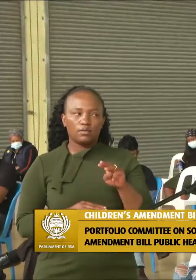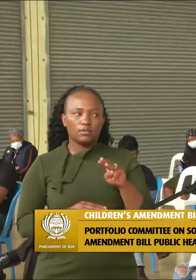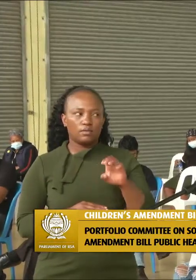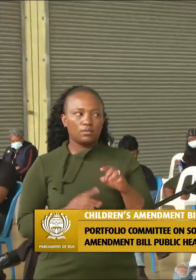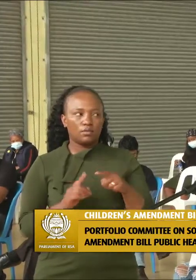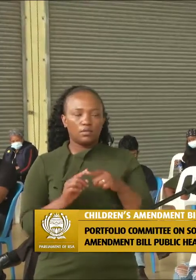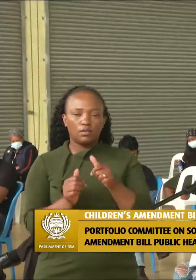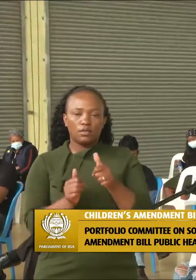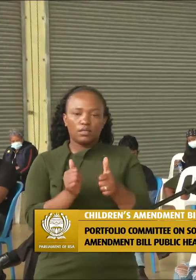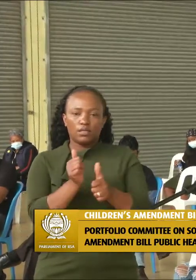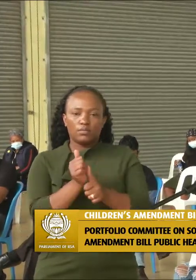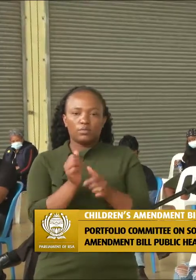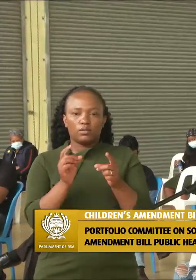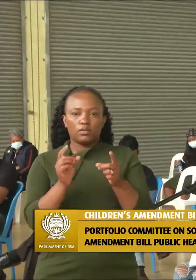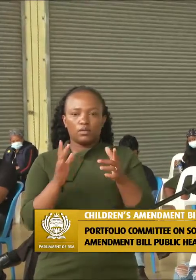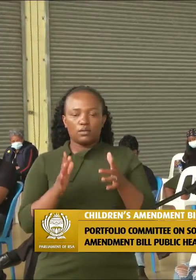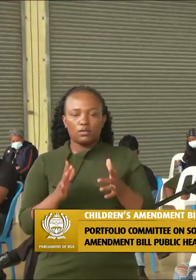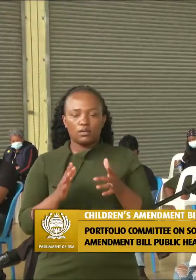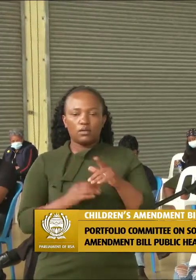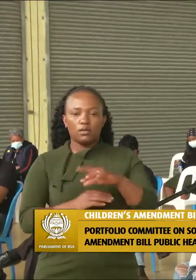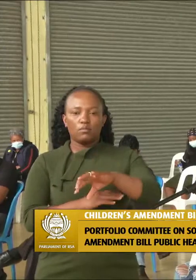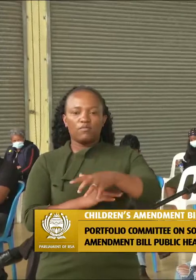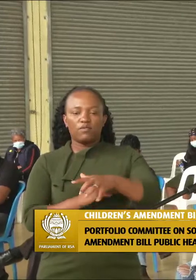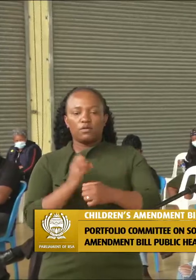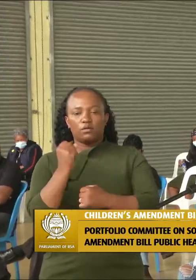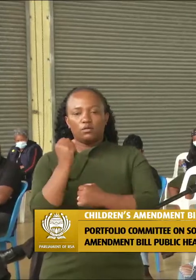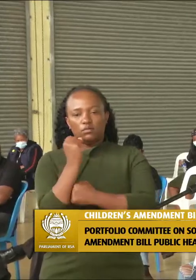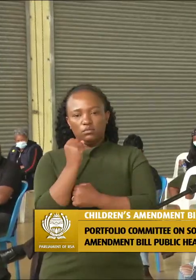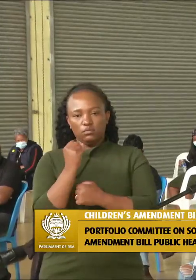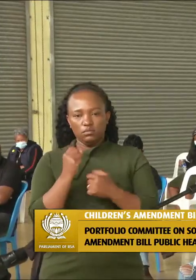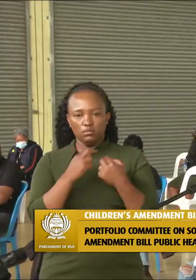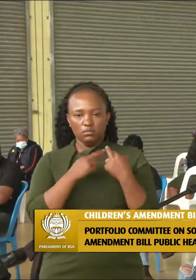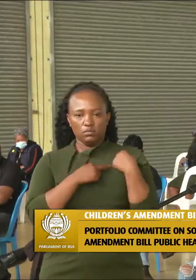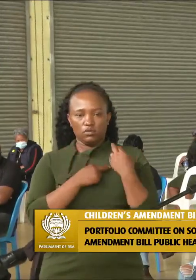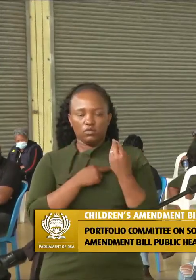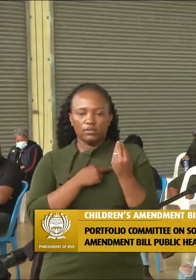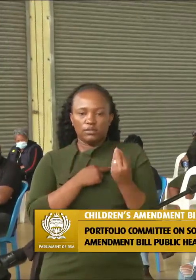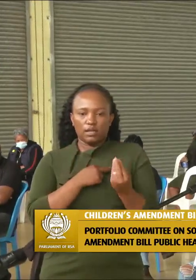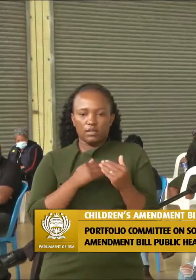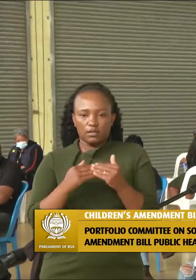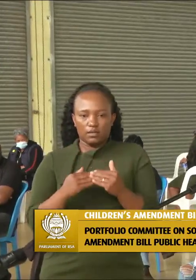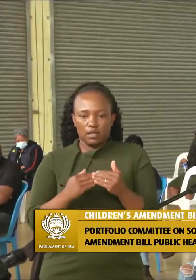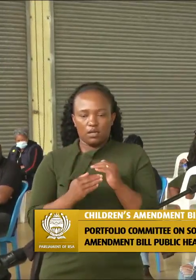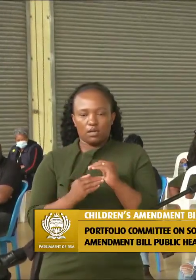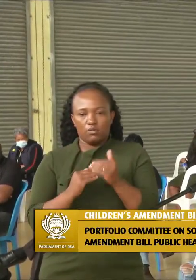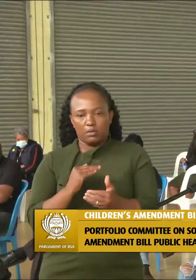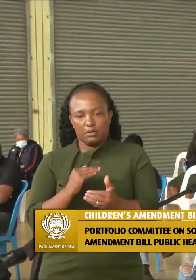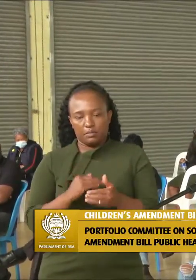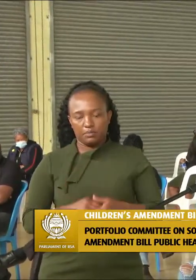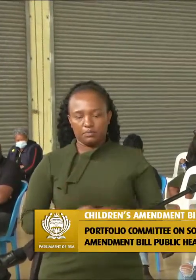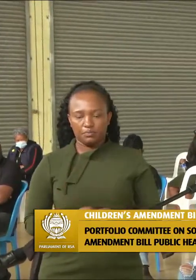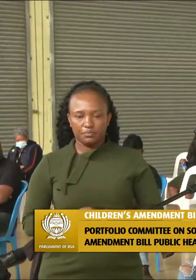Deputy Director at the Provincial Office responsible for childcare and protection. Thank